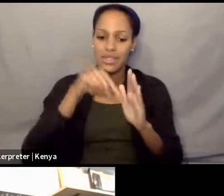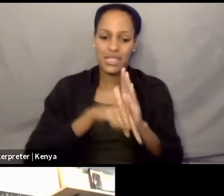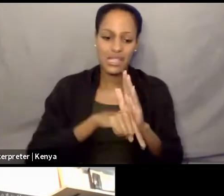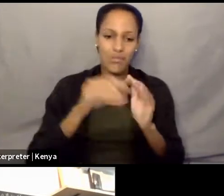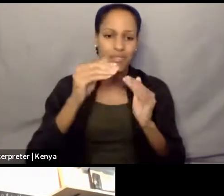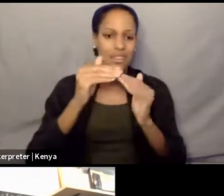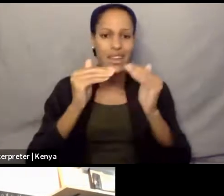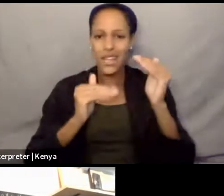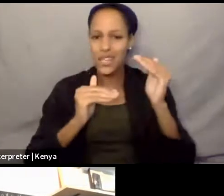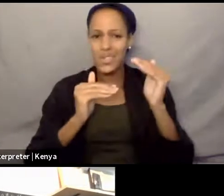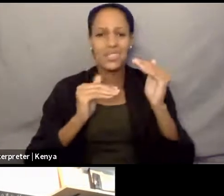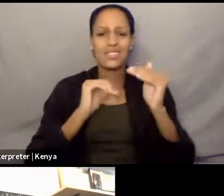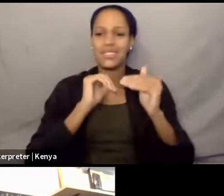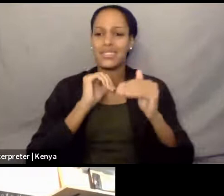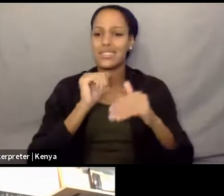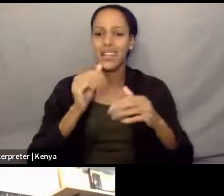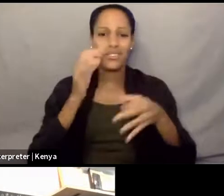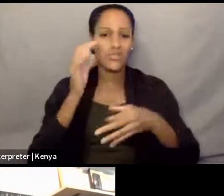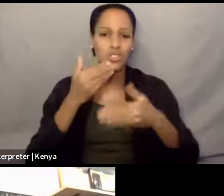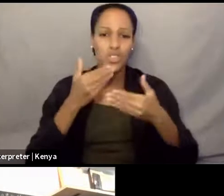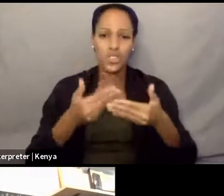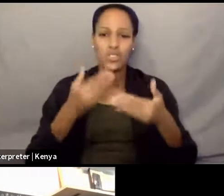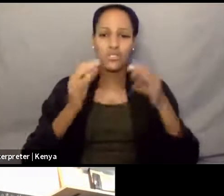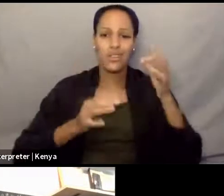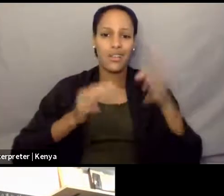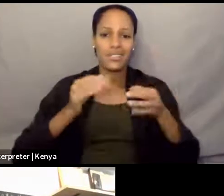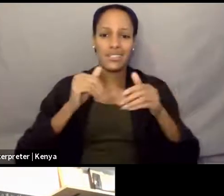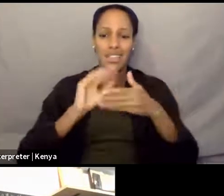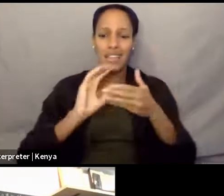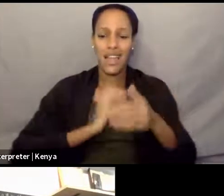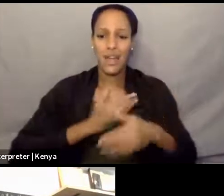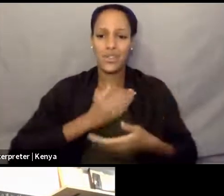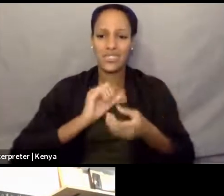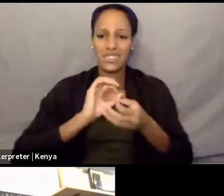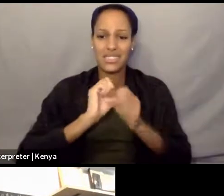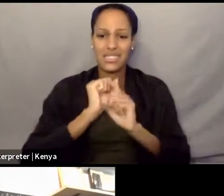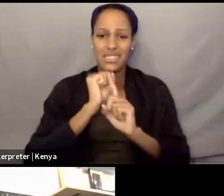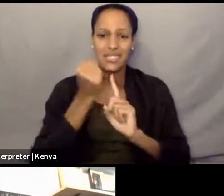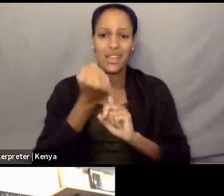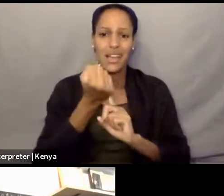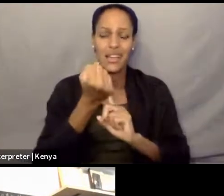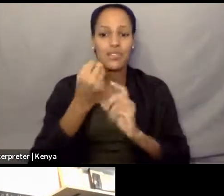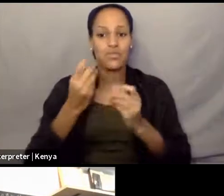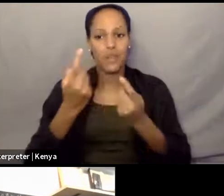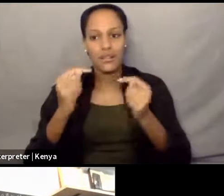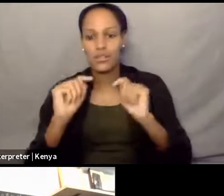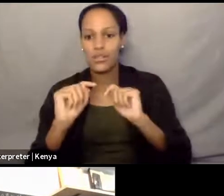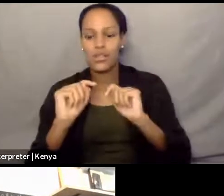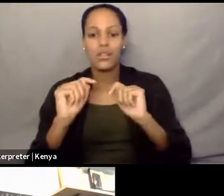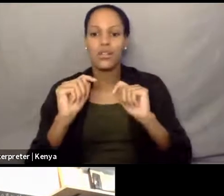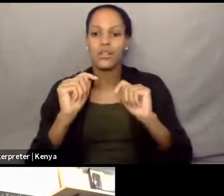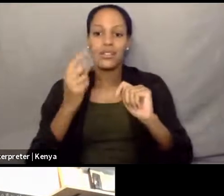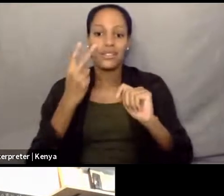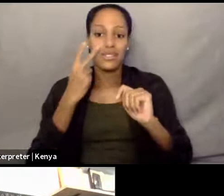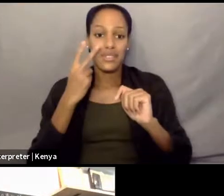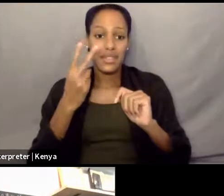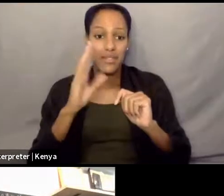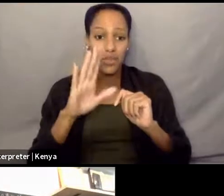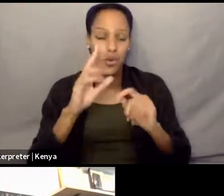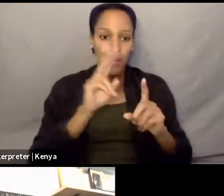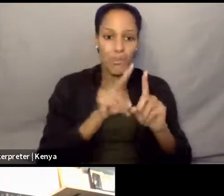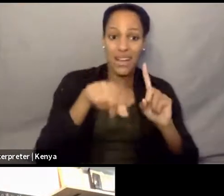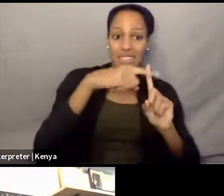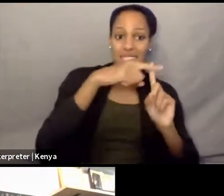and injustices in our society. So again, I guess, positive spin on things, and has that perspective changed